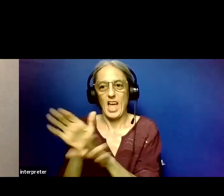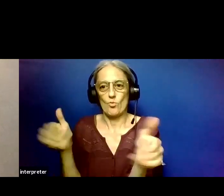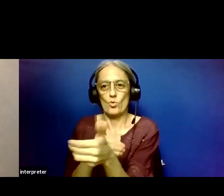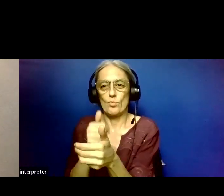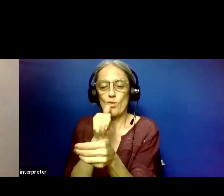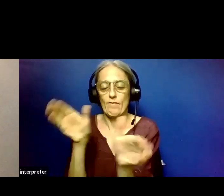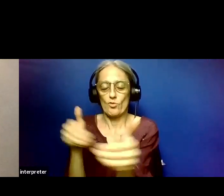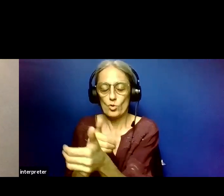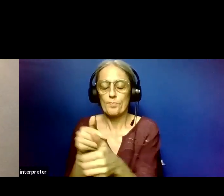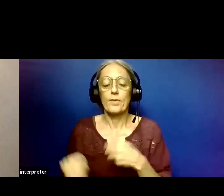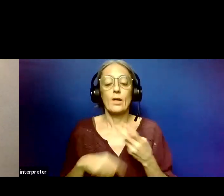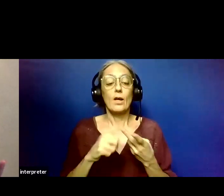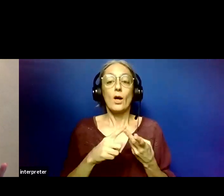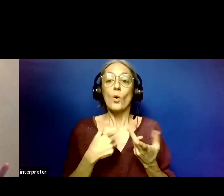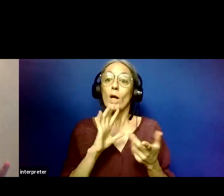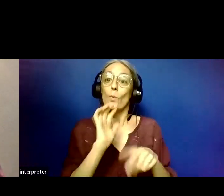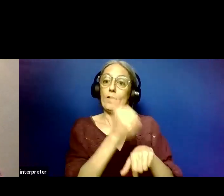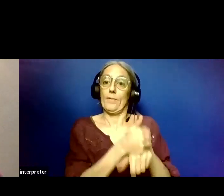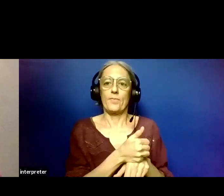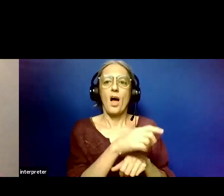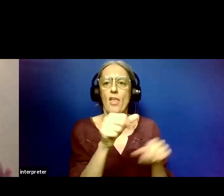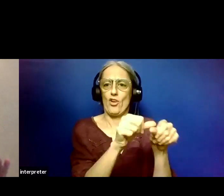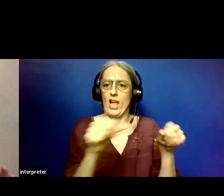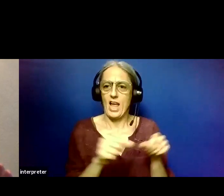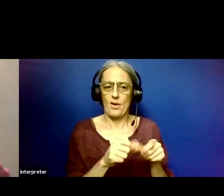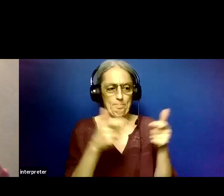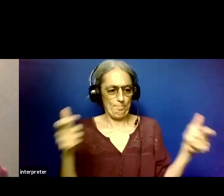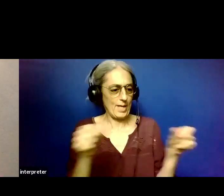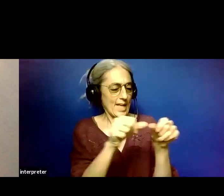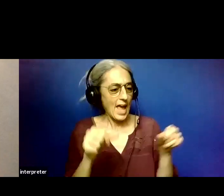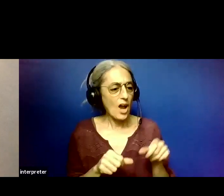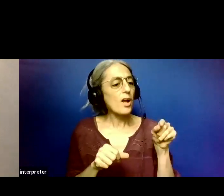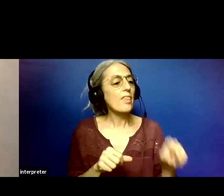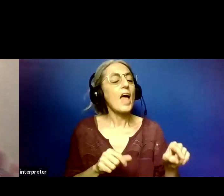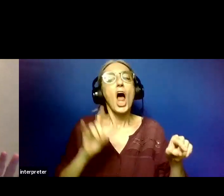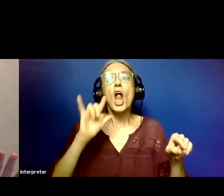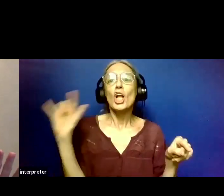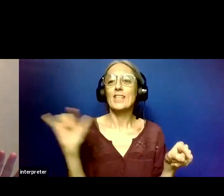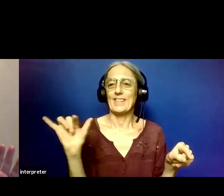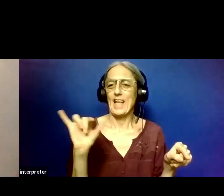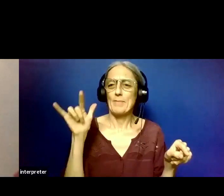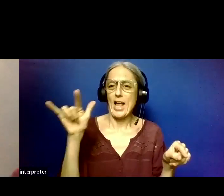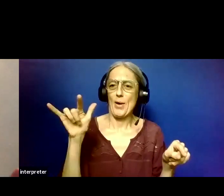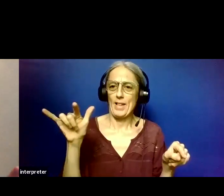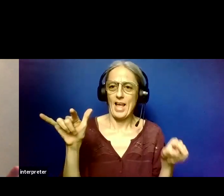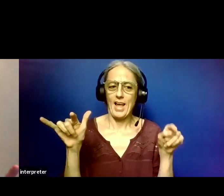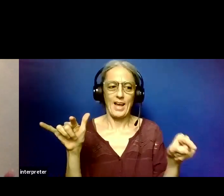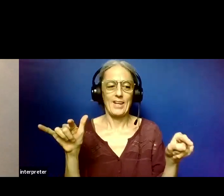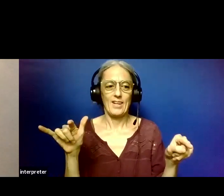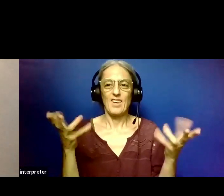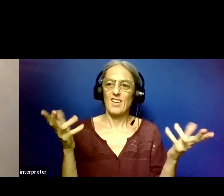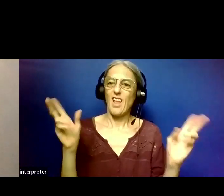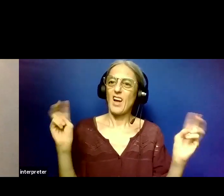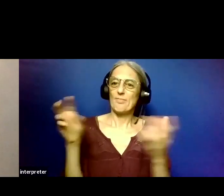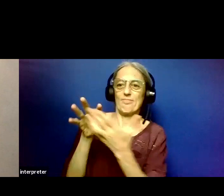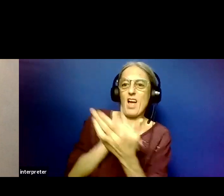large area where it mimics an airplane. It's going to be a simulation of an airplane ride so